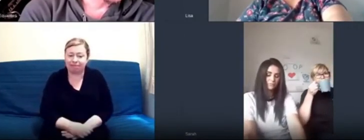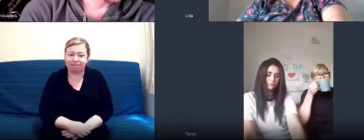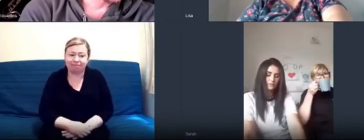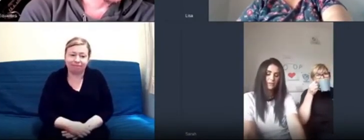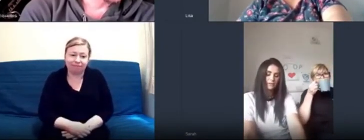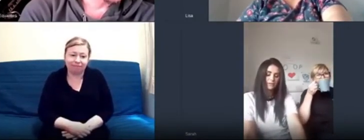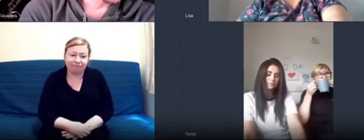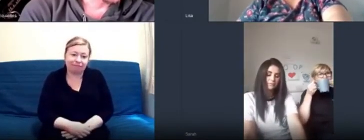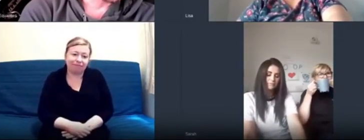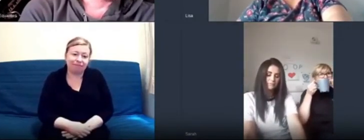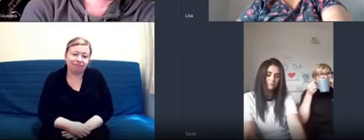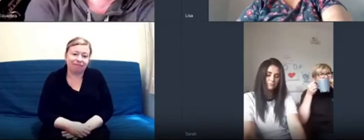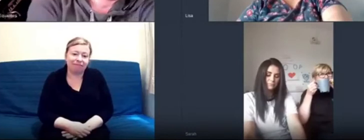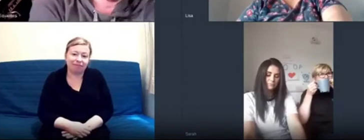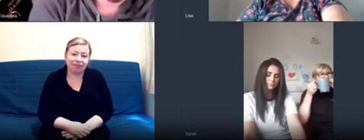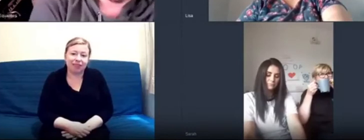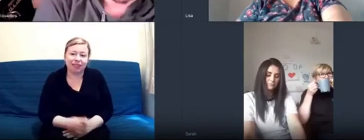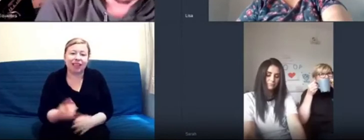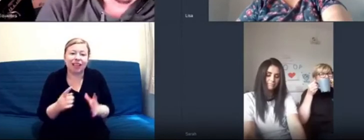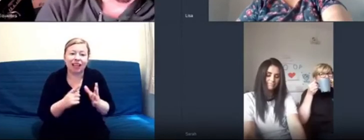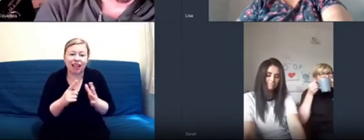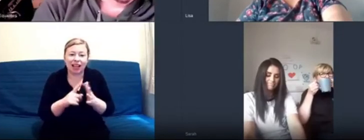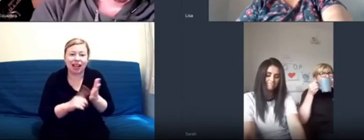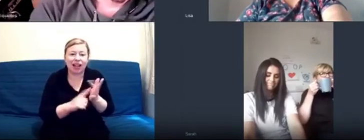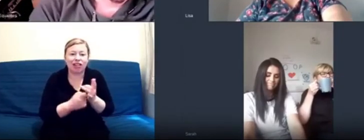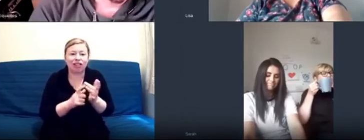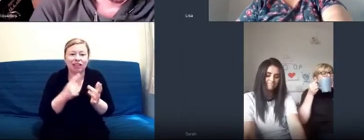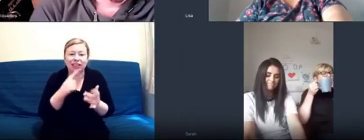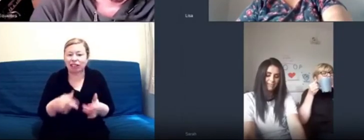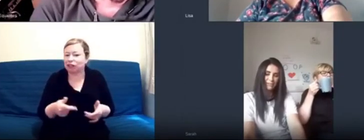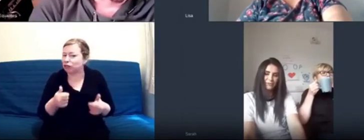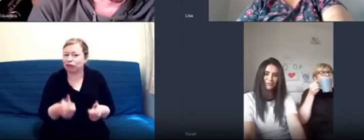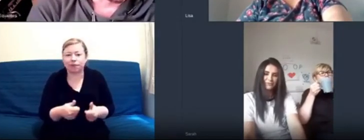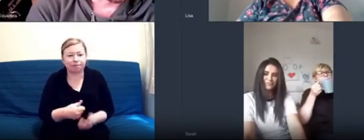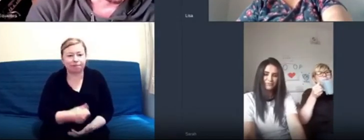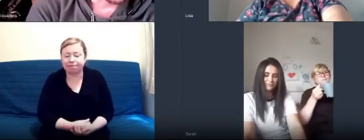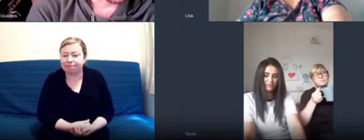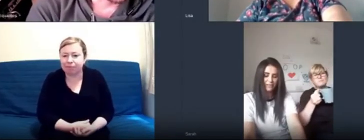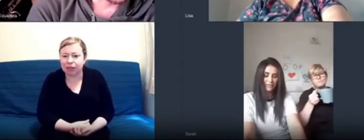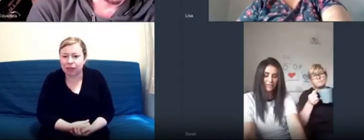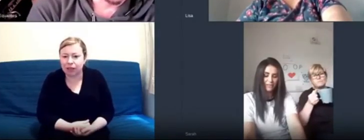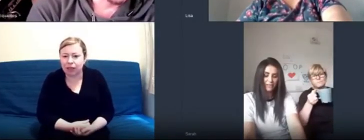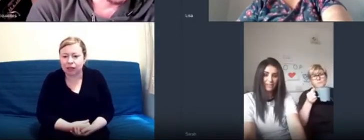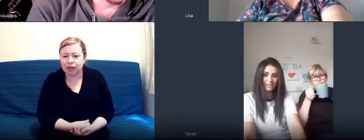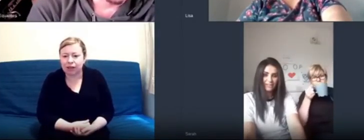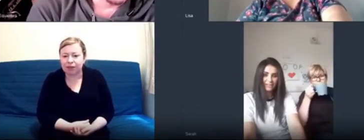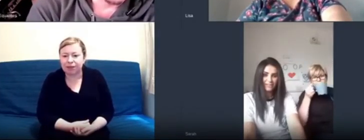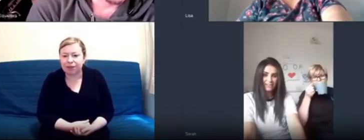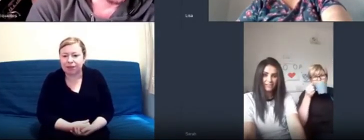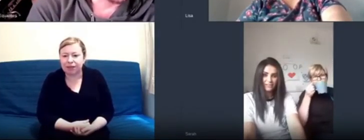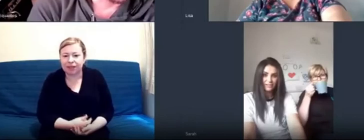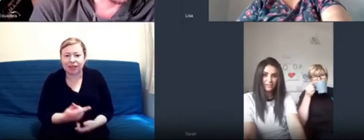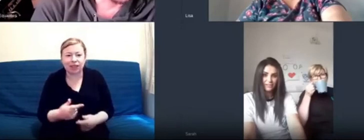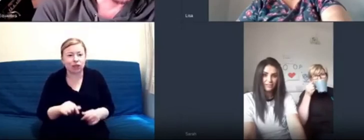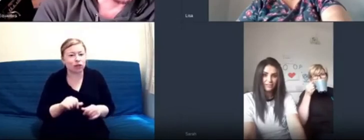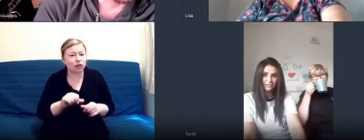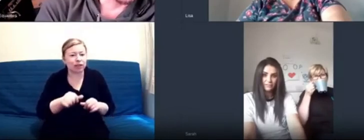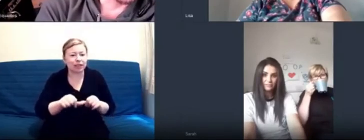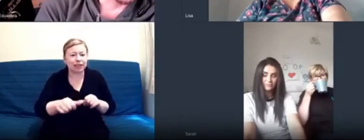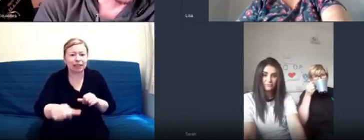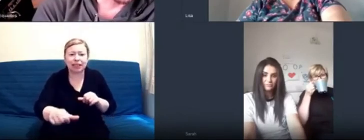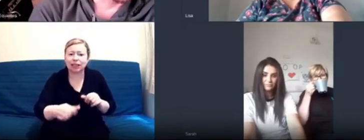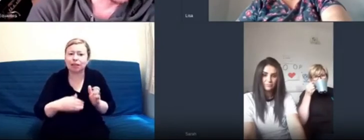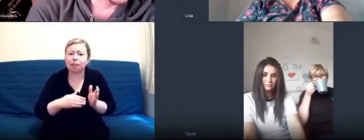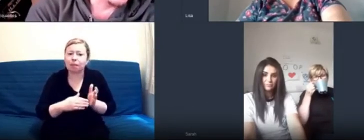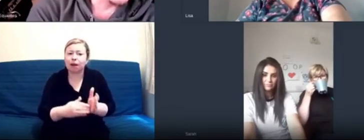So amazing stuff. Really good. And so for the next months ahead, is there